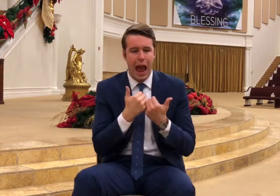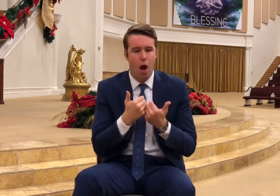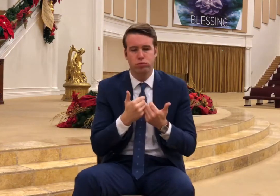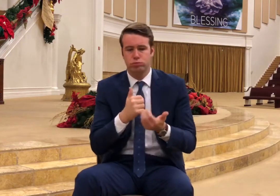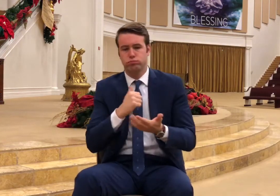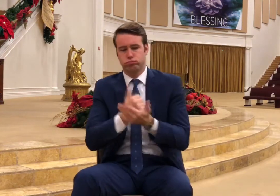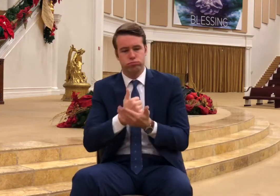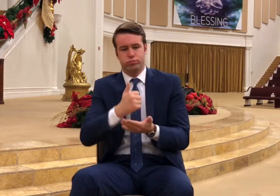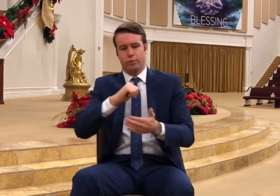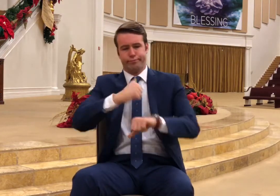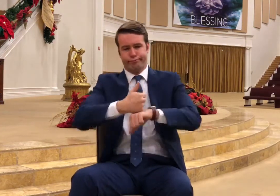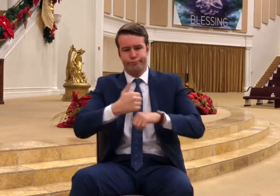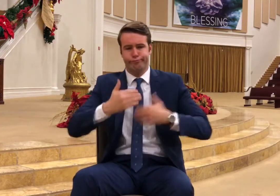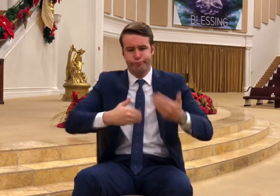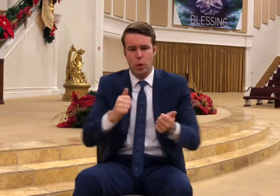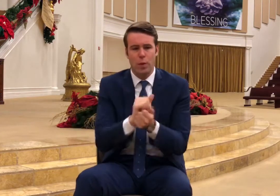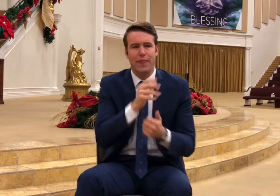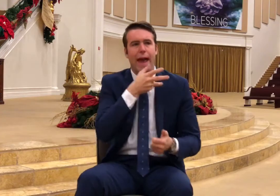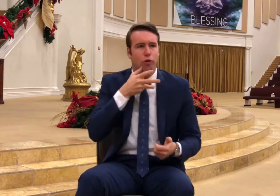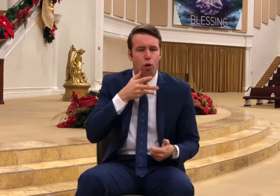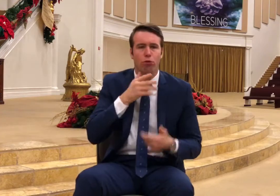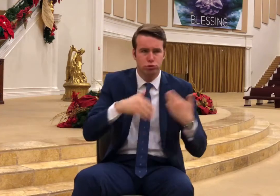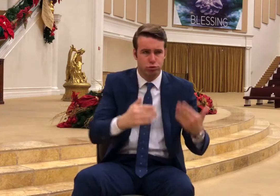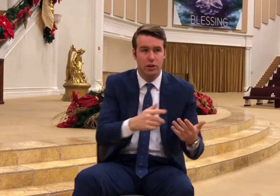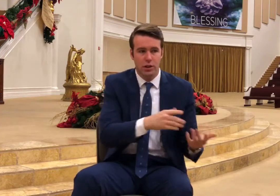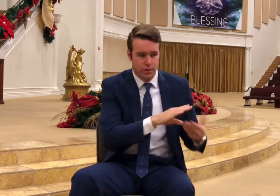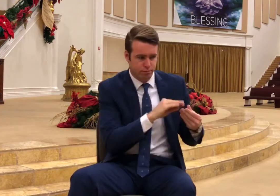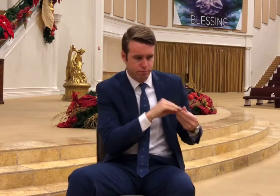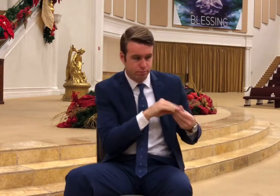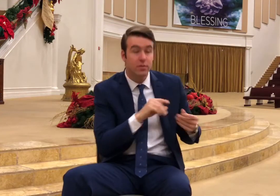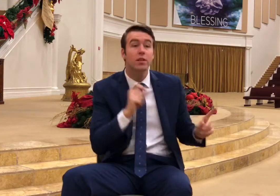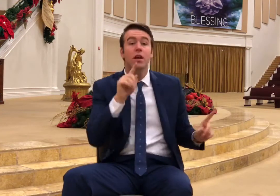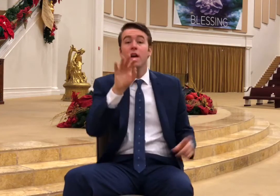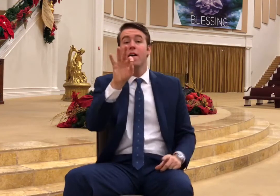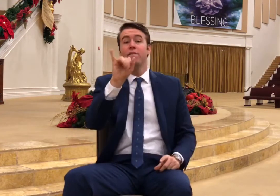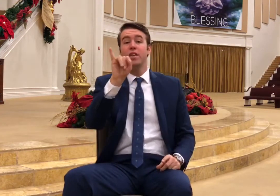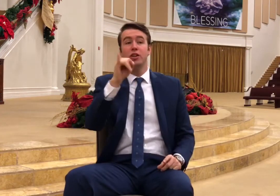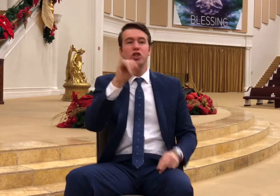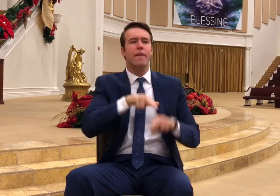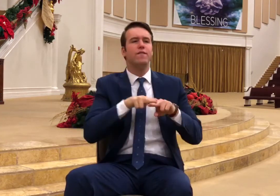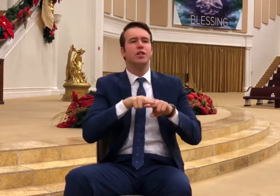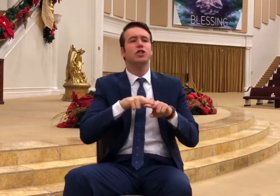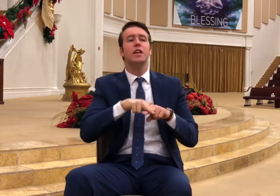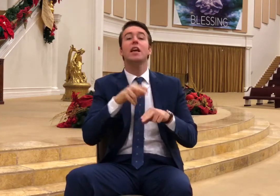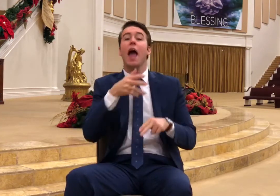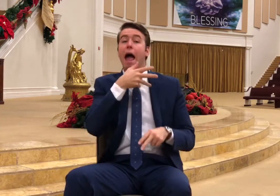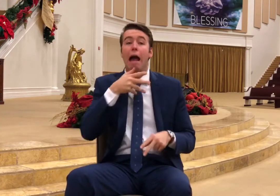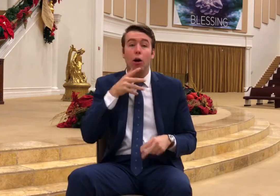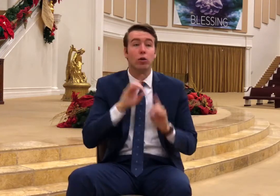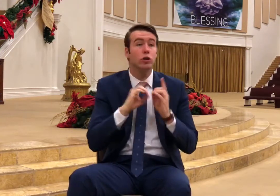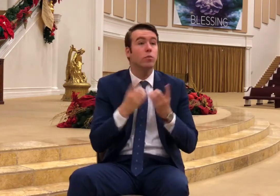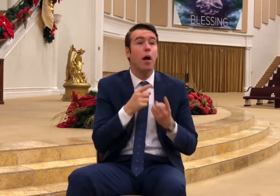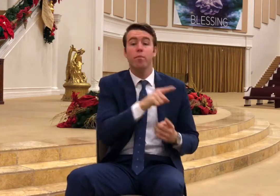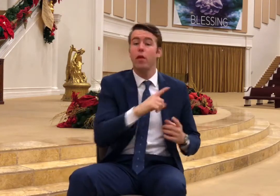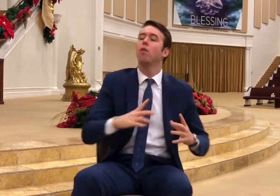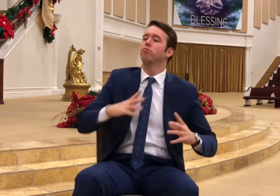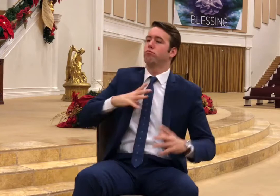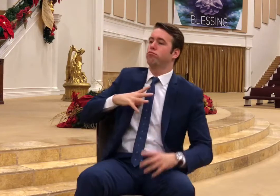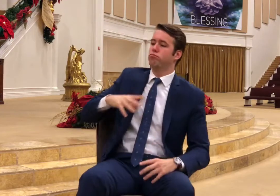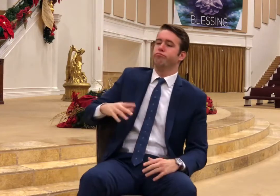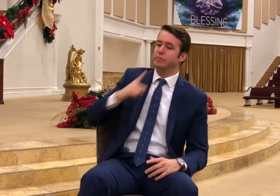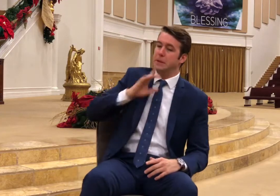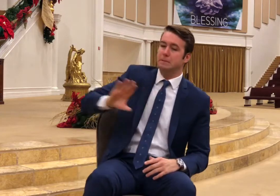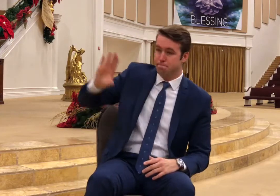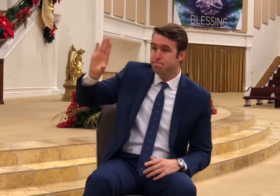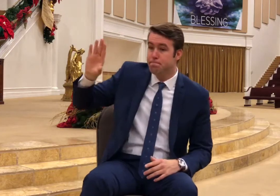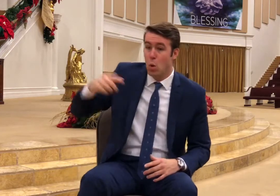of Fiji in the Agricultural Department. The Fijian Agricultural Department has stepped up to the plate. They said,